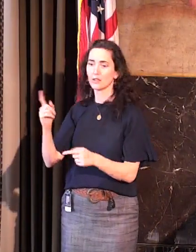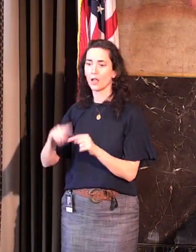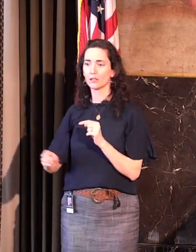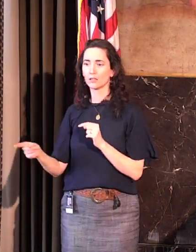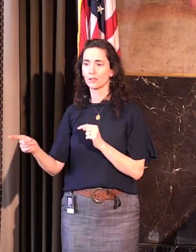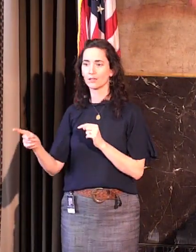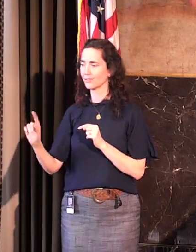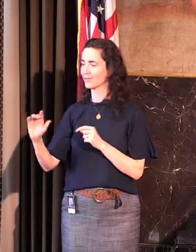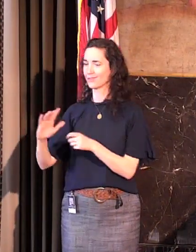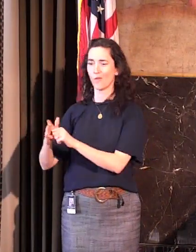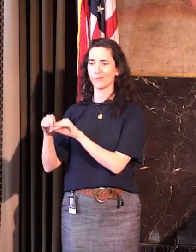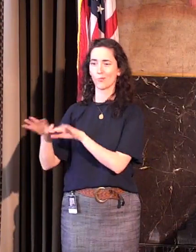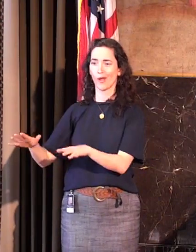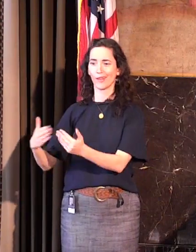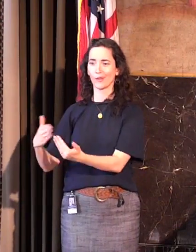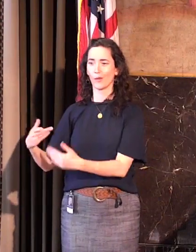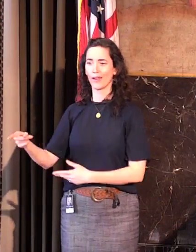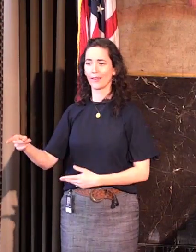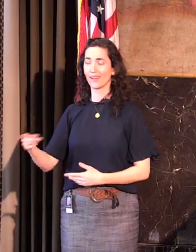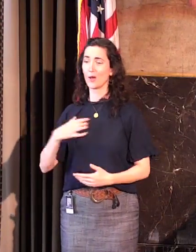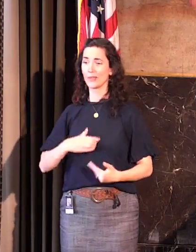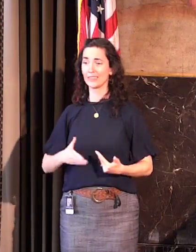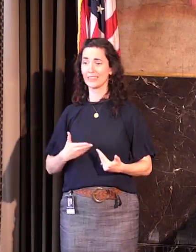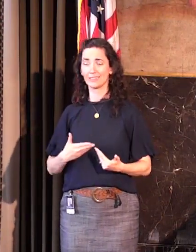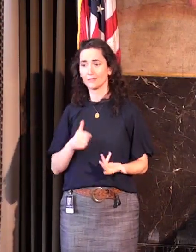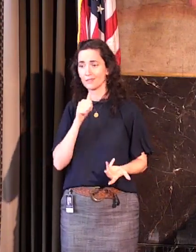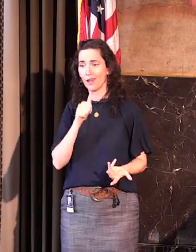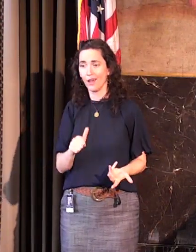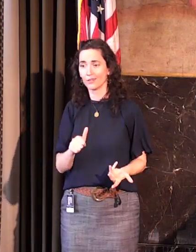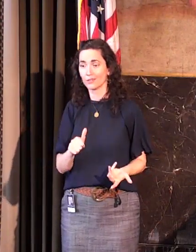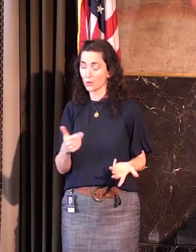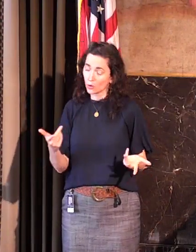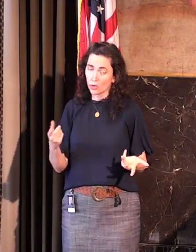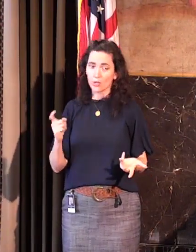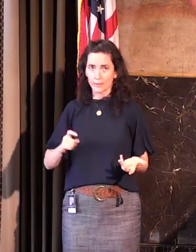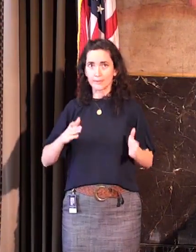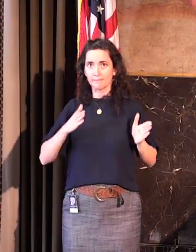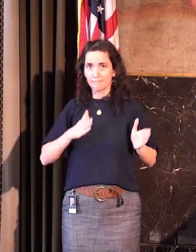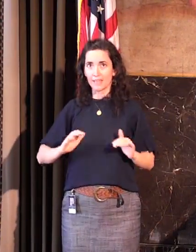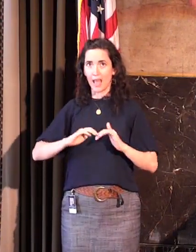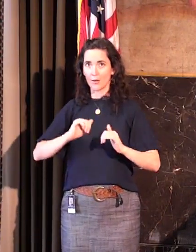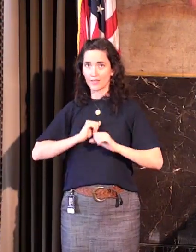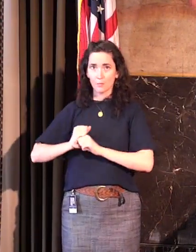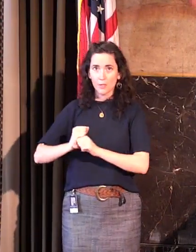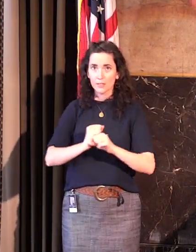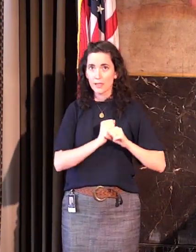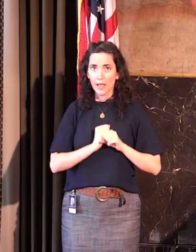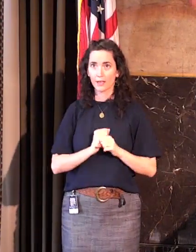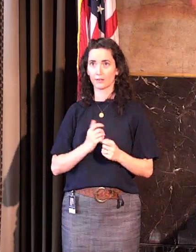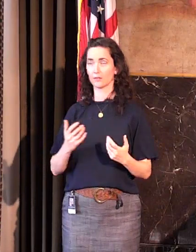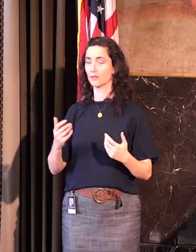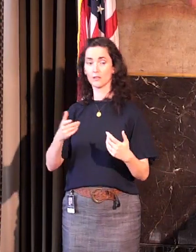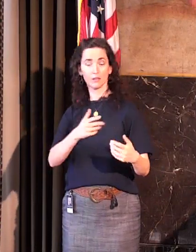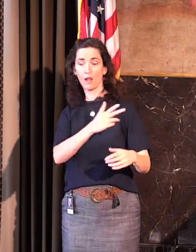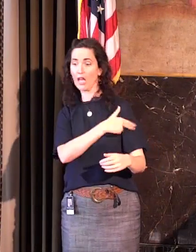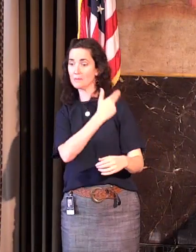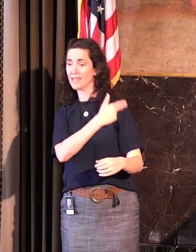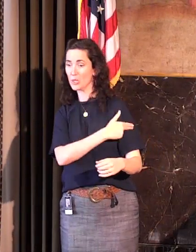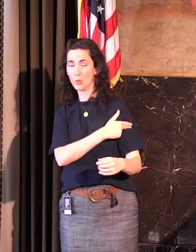it were that easy. And we just have to do what is required to protect one another and protect our healthcare delivery